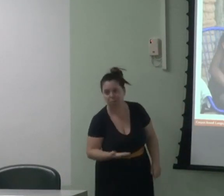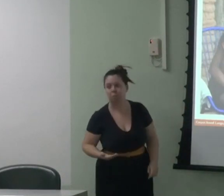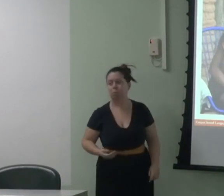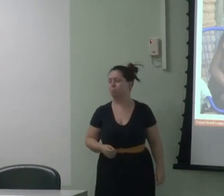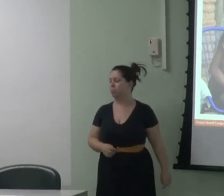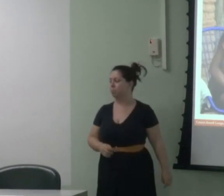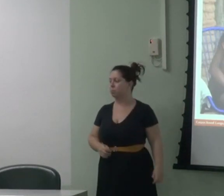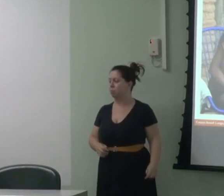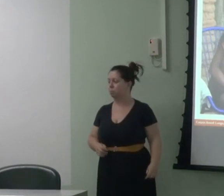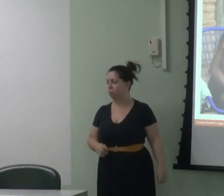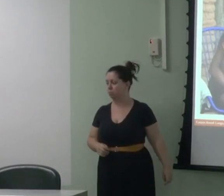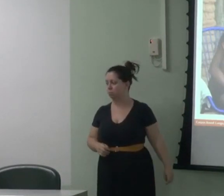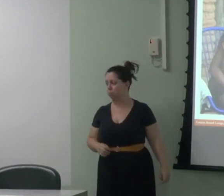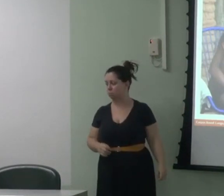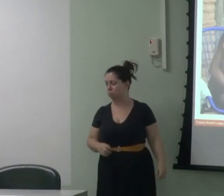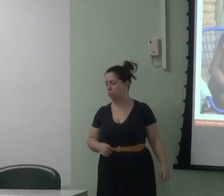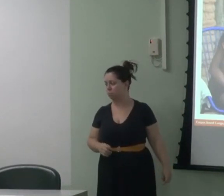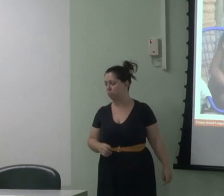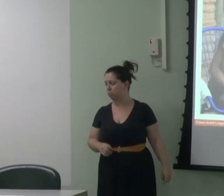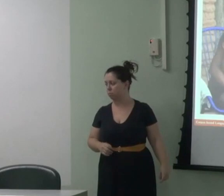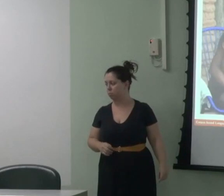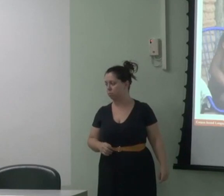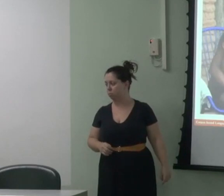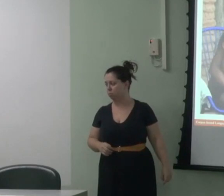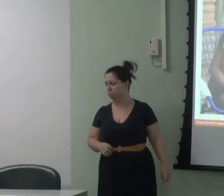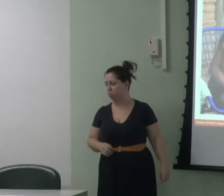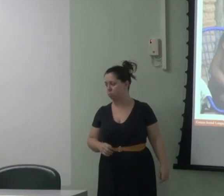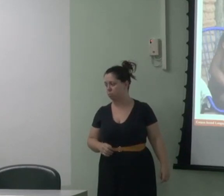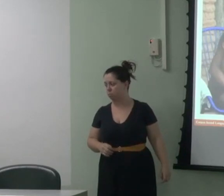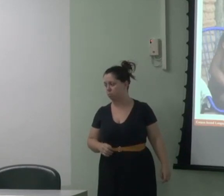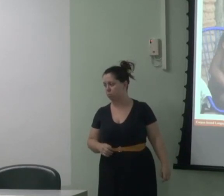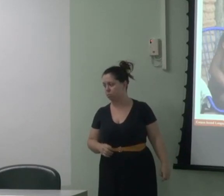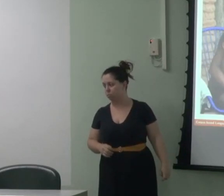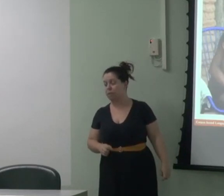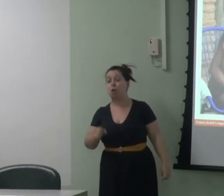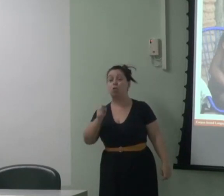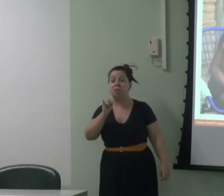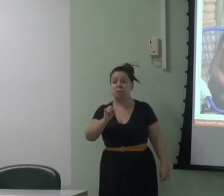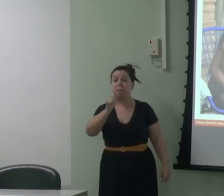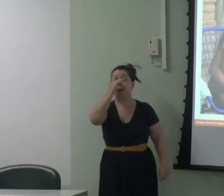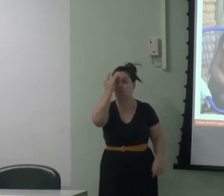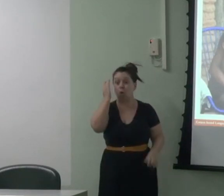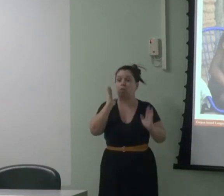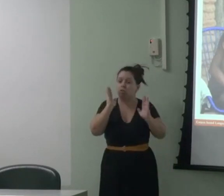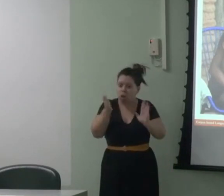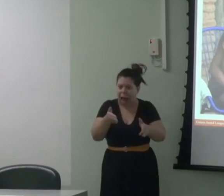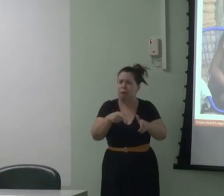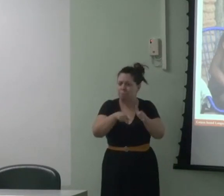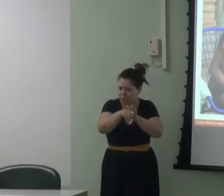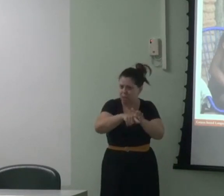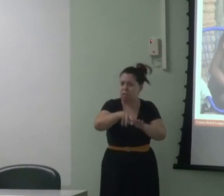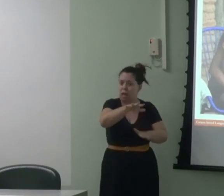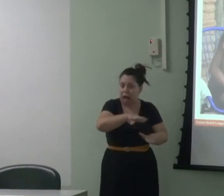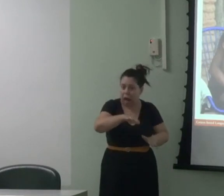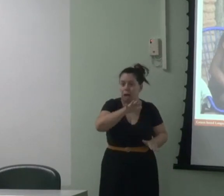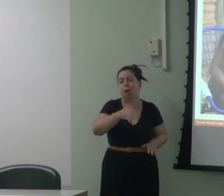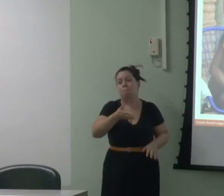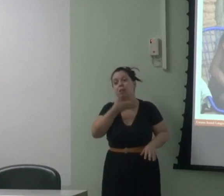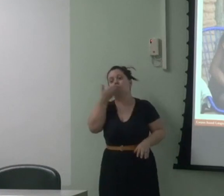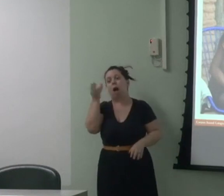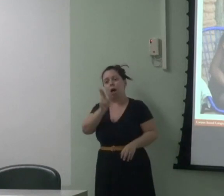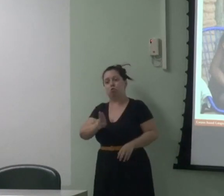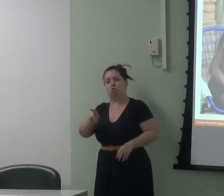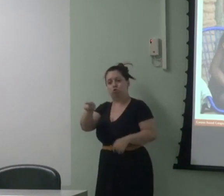is already easier for people working on those languages to use the framework that already exists, because there